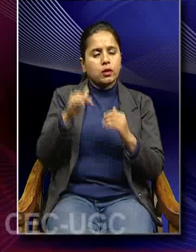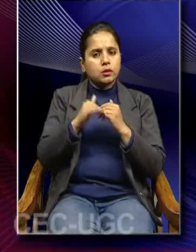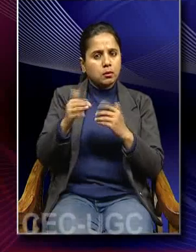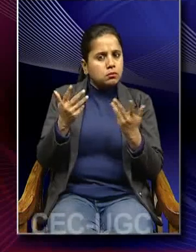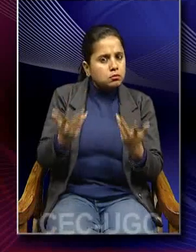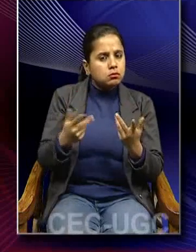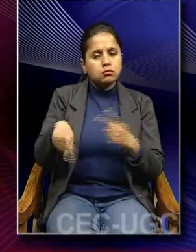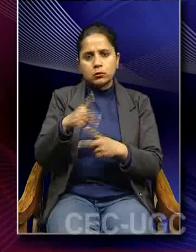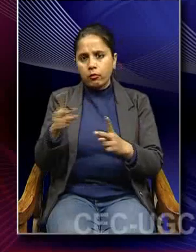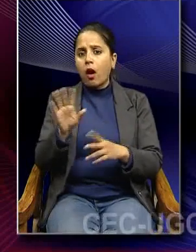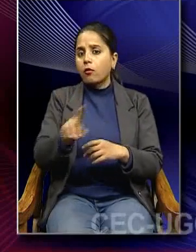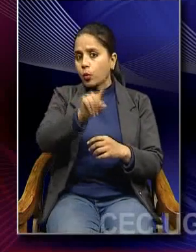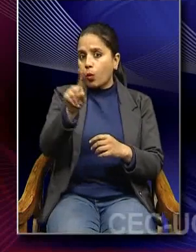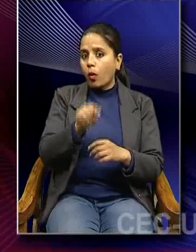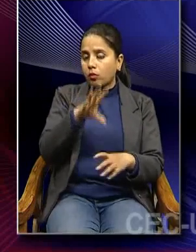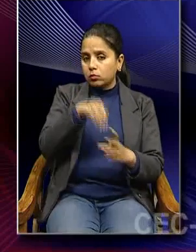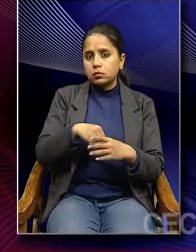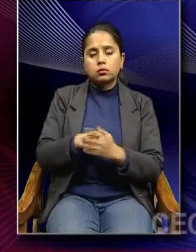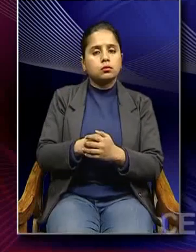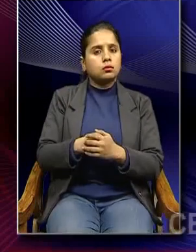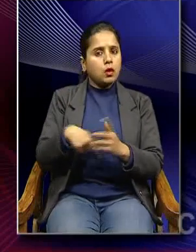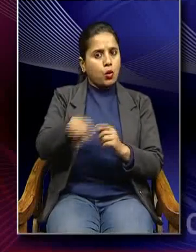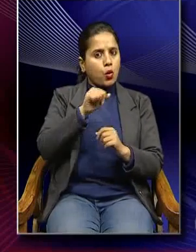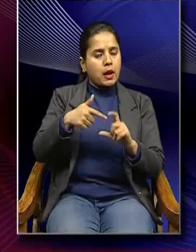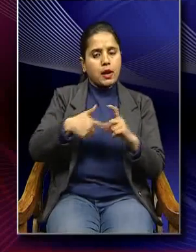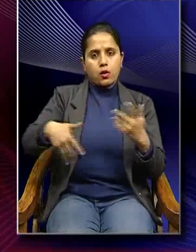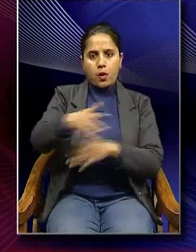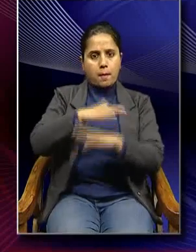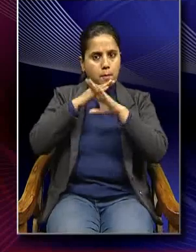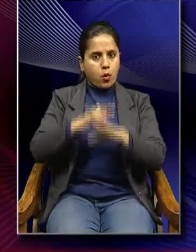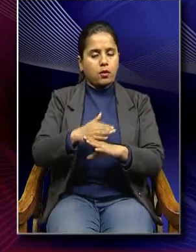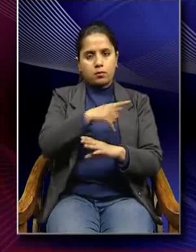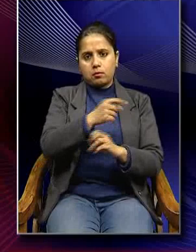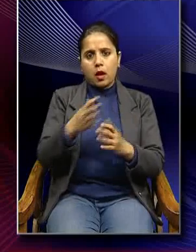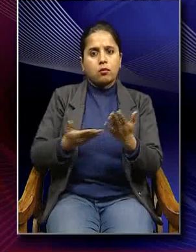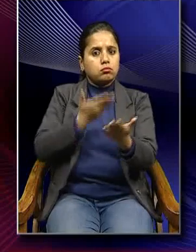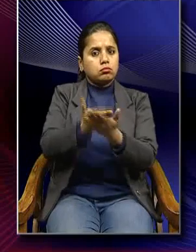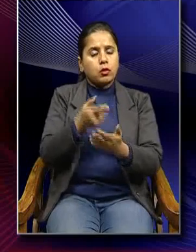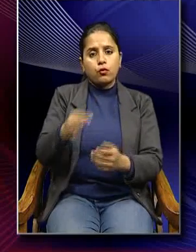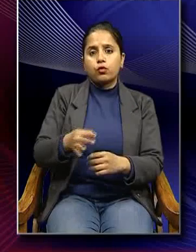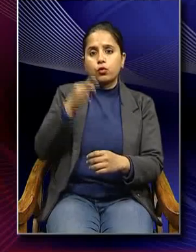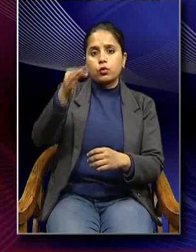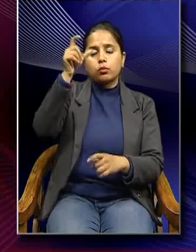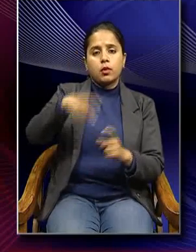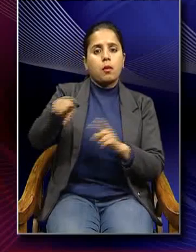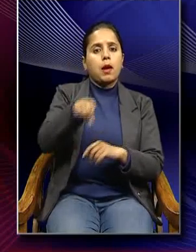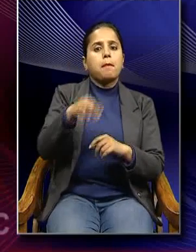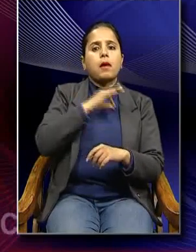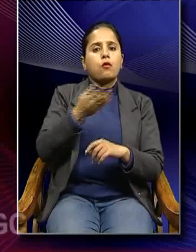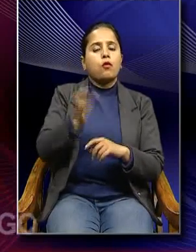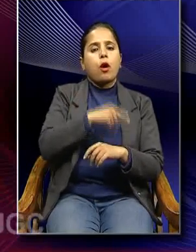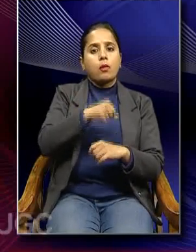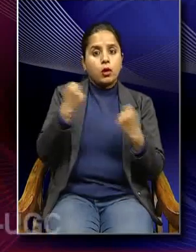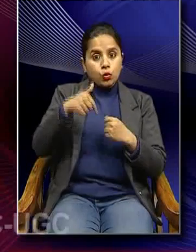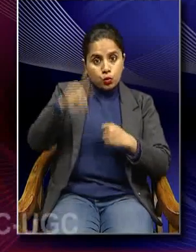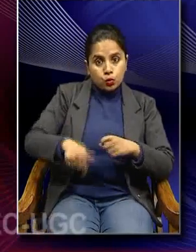sustainability. In most of the environmental protection cases, future generation benefits from the action taken